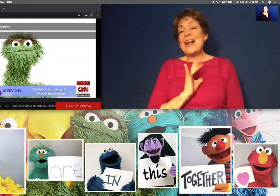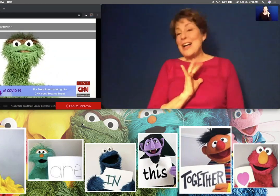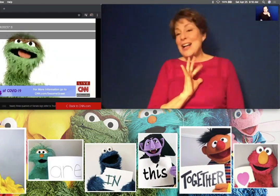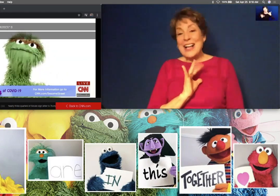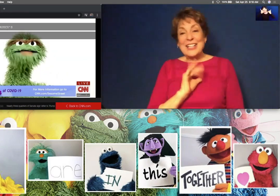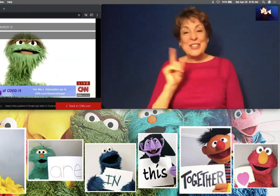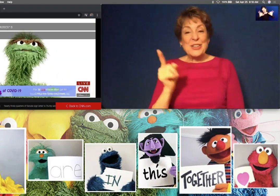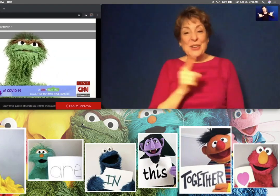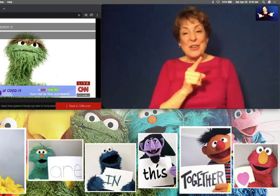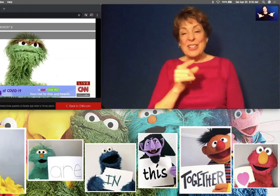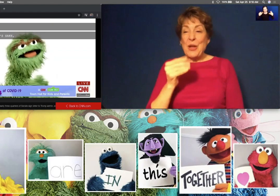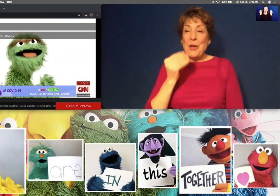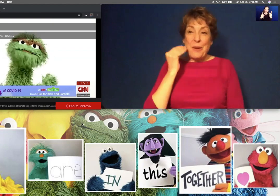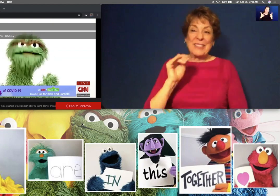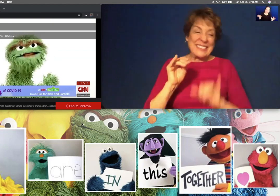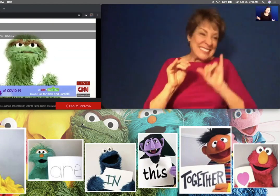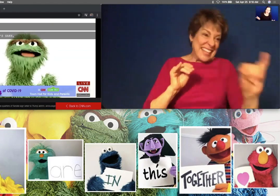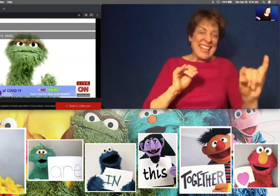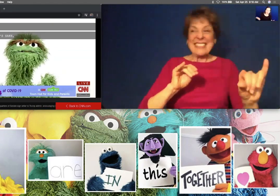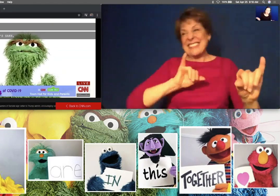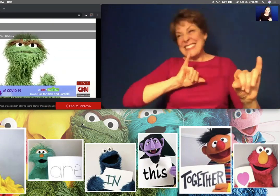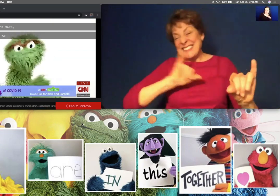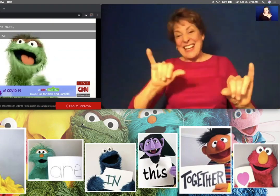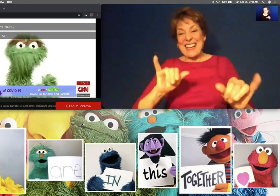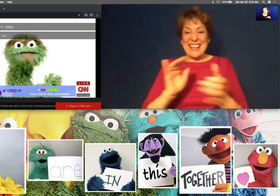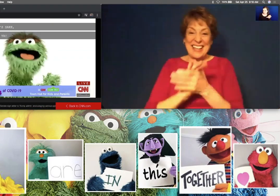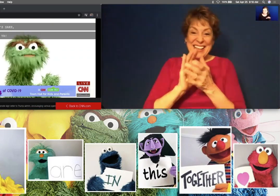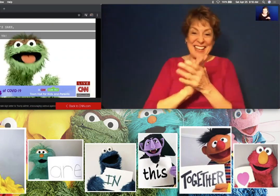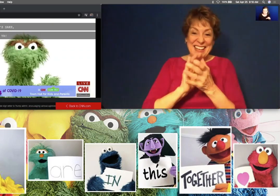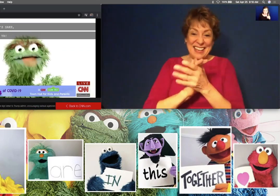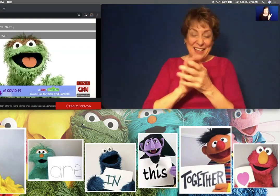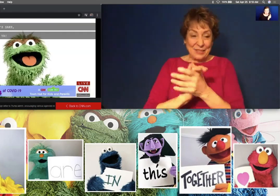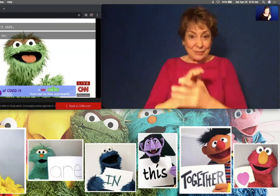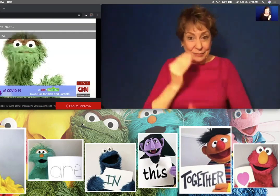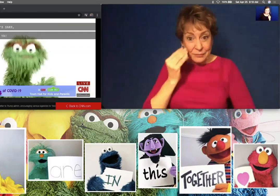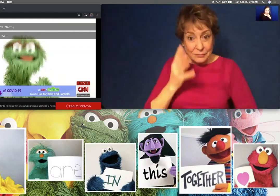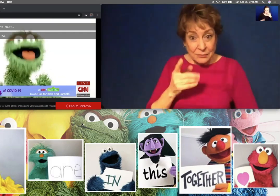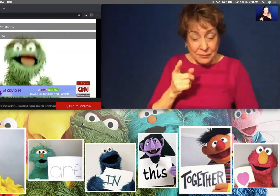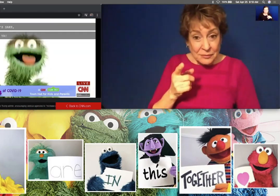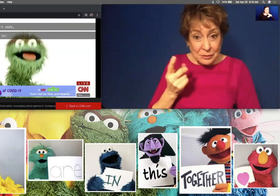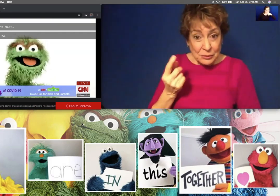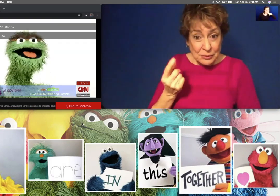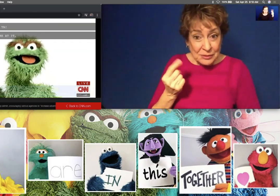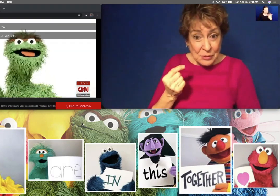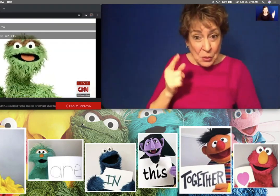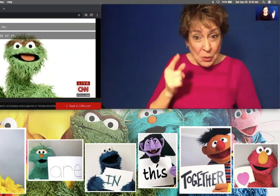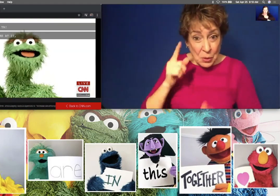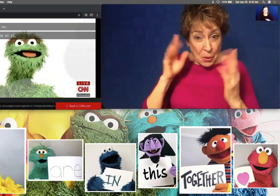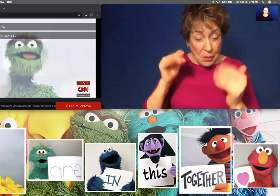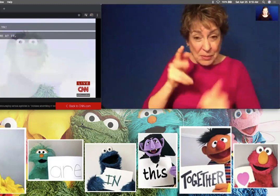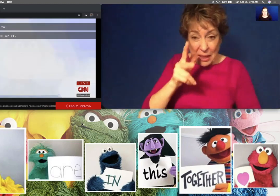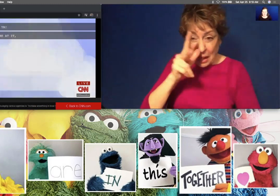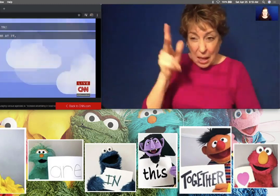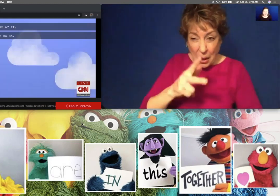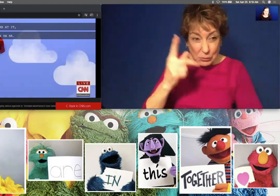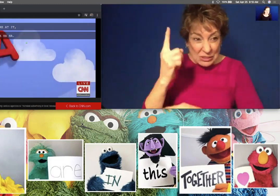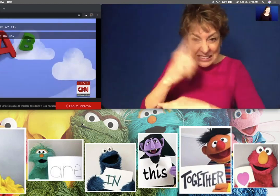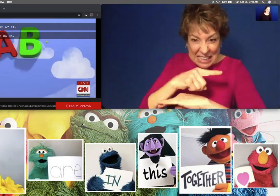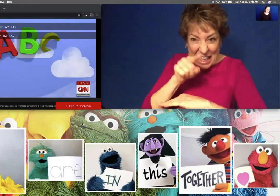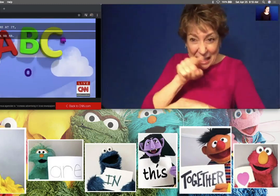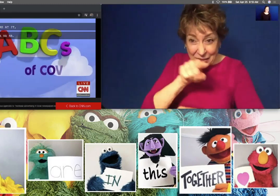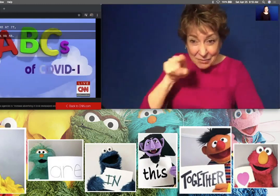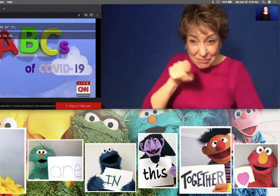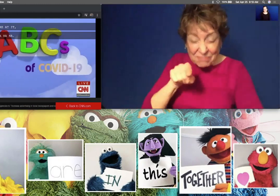Anyway, for everyone's sake, just stay home, will ya? Oh, yeah. And while you're at it, have a rotten